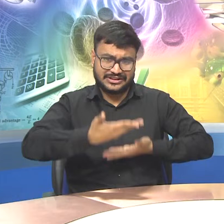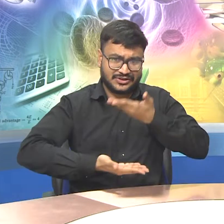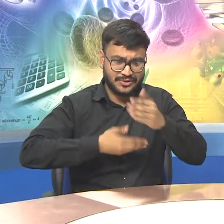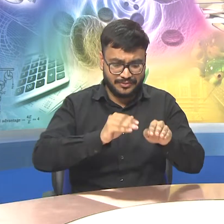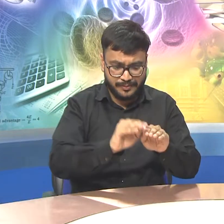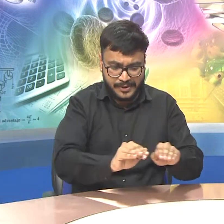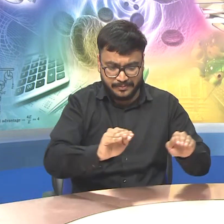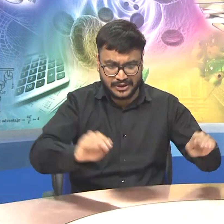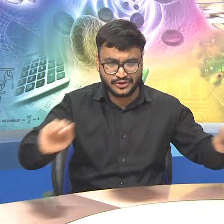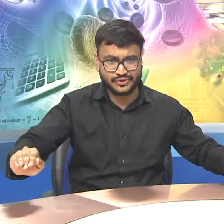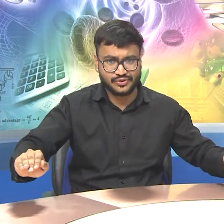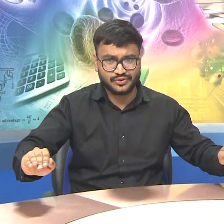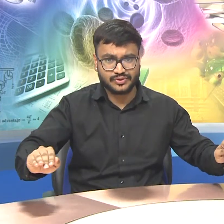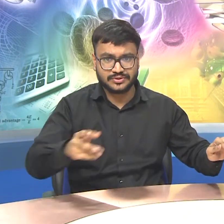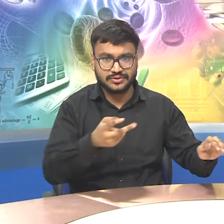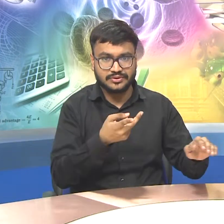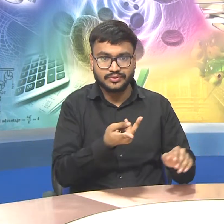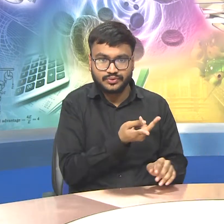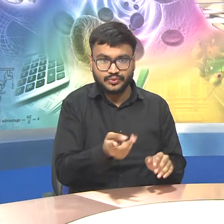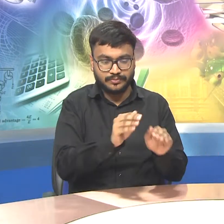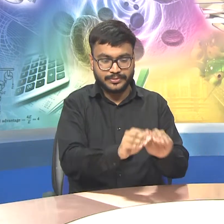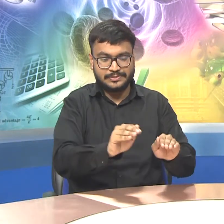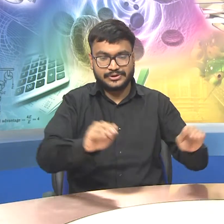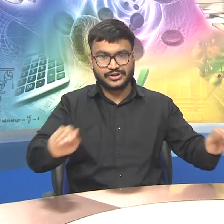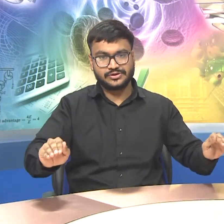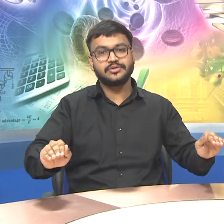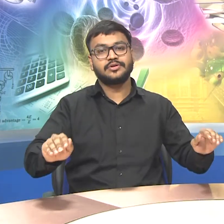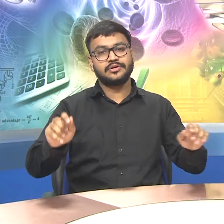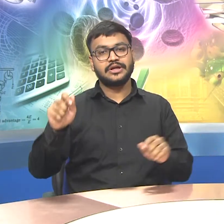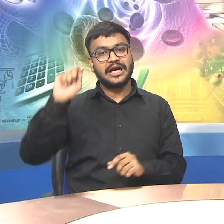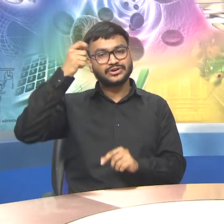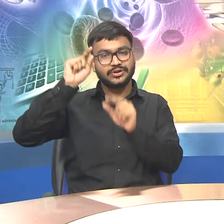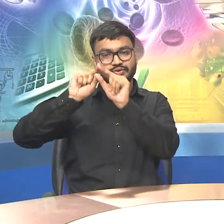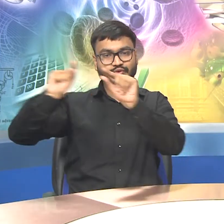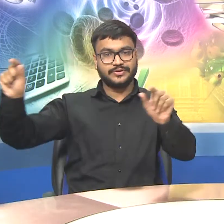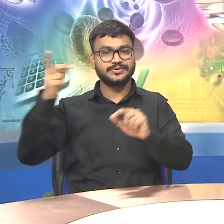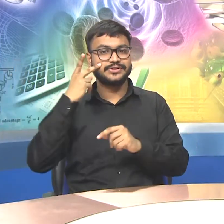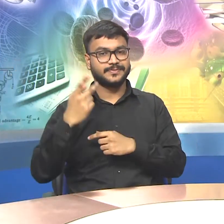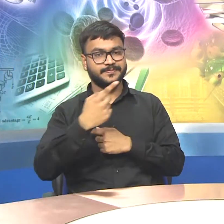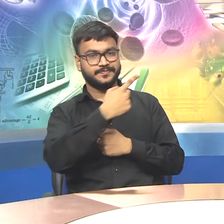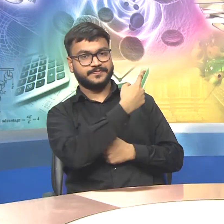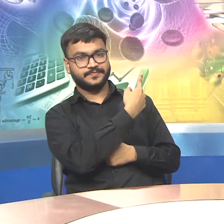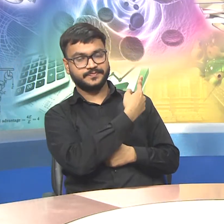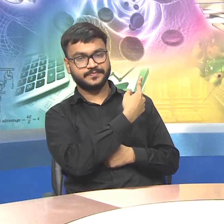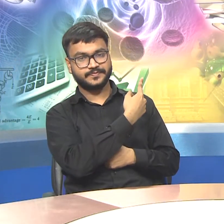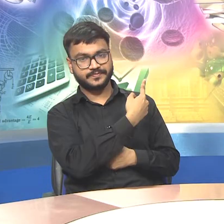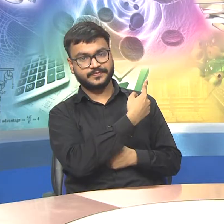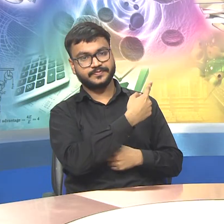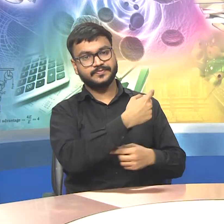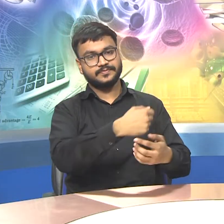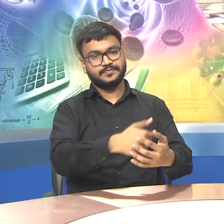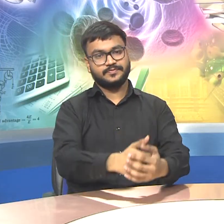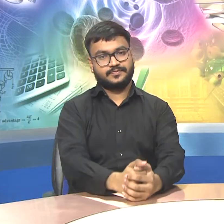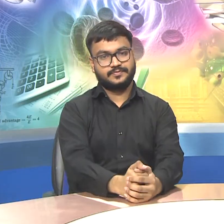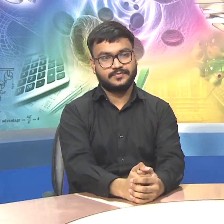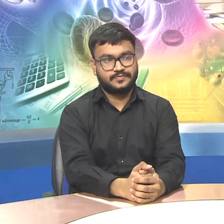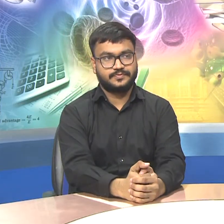example, teacher is teaching the learners, as you can see on the screen.